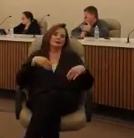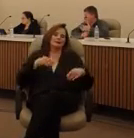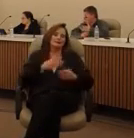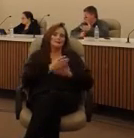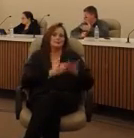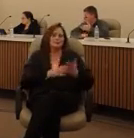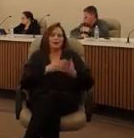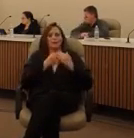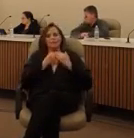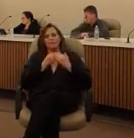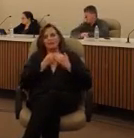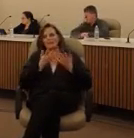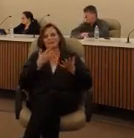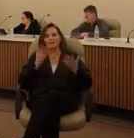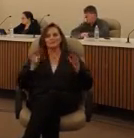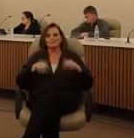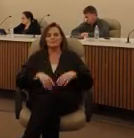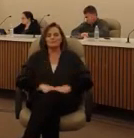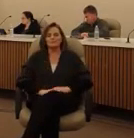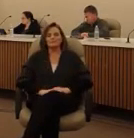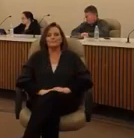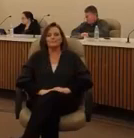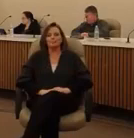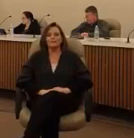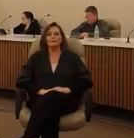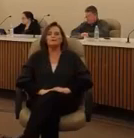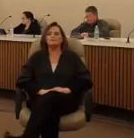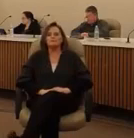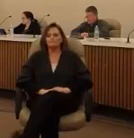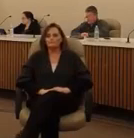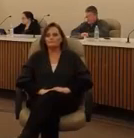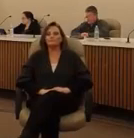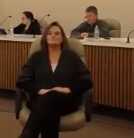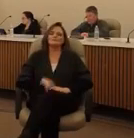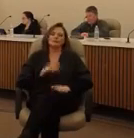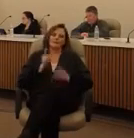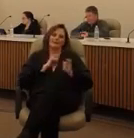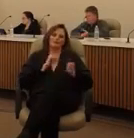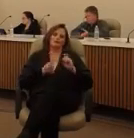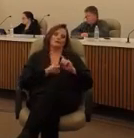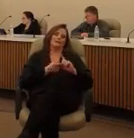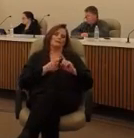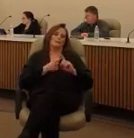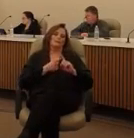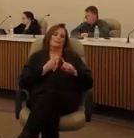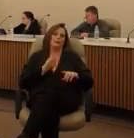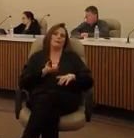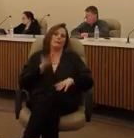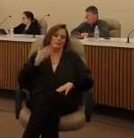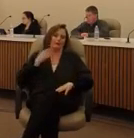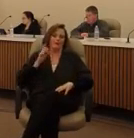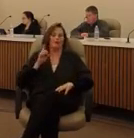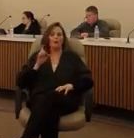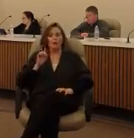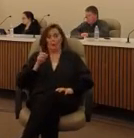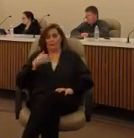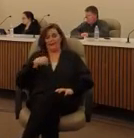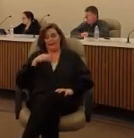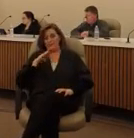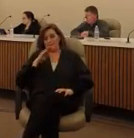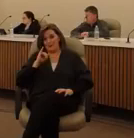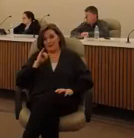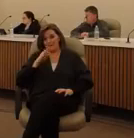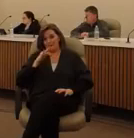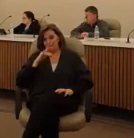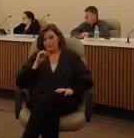of this, I've not been in there in years, so. Yeah, they, it's changed a bit from the days of buy right, but they do still have some convenience store